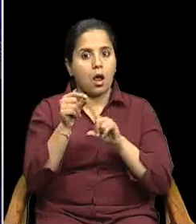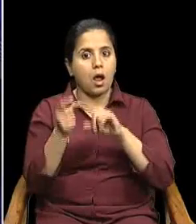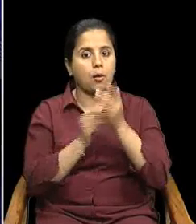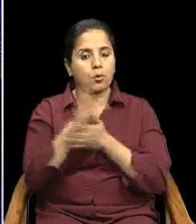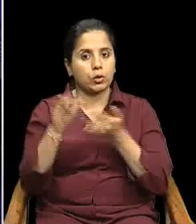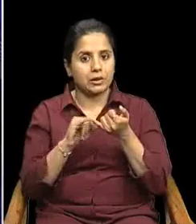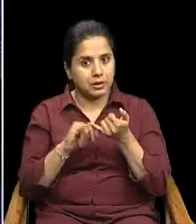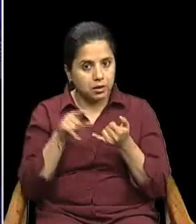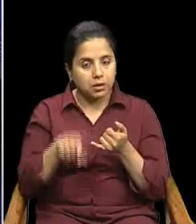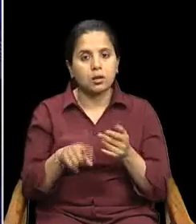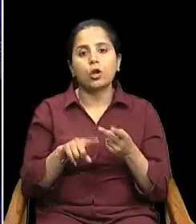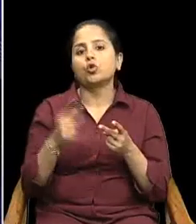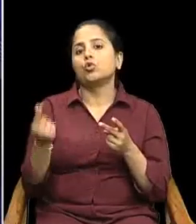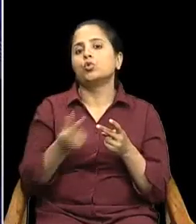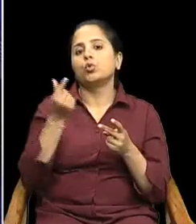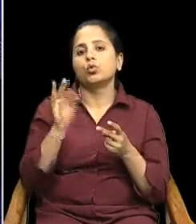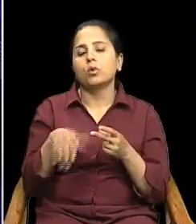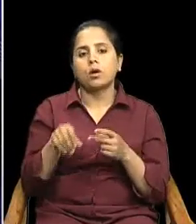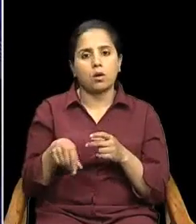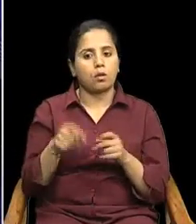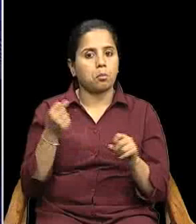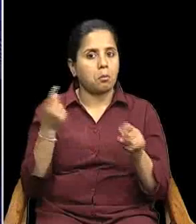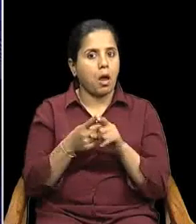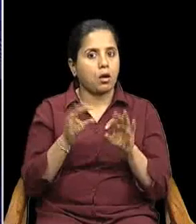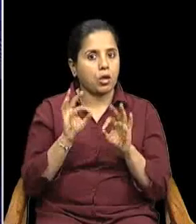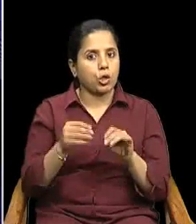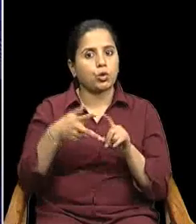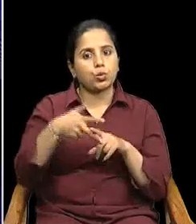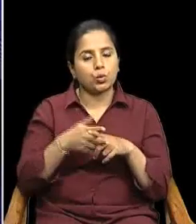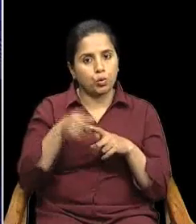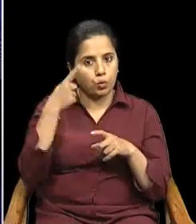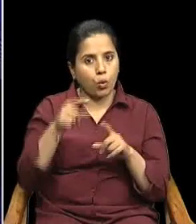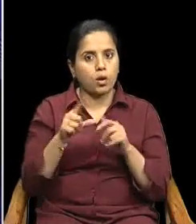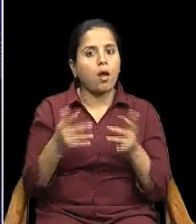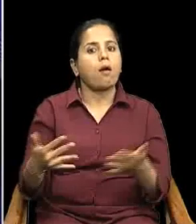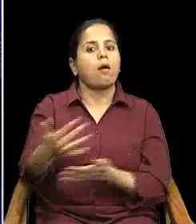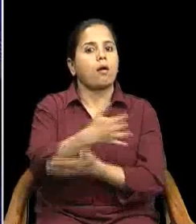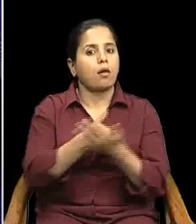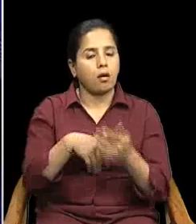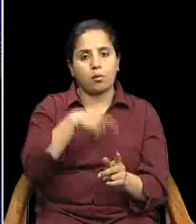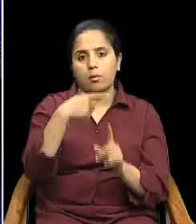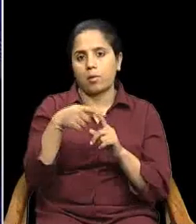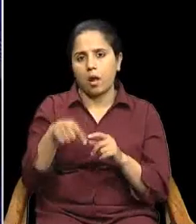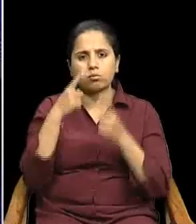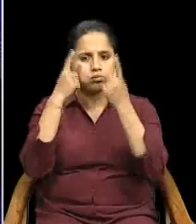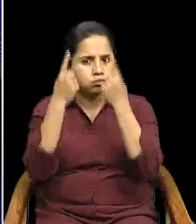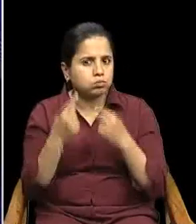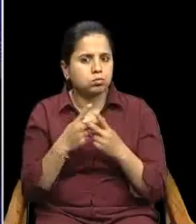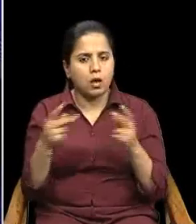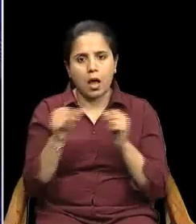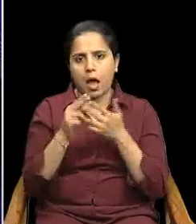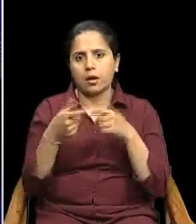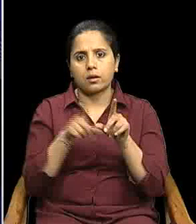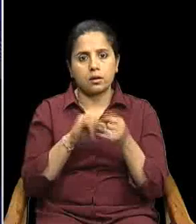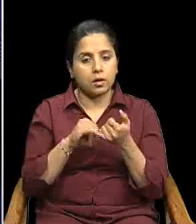proposition, the use of appropriate tools for data collection and the analysis, the